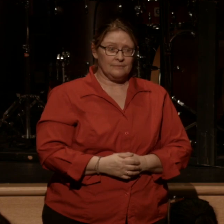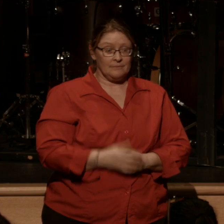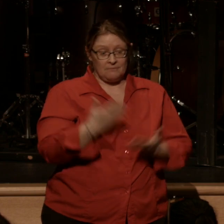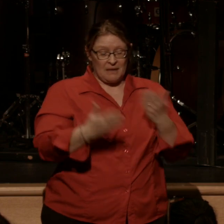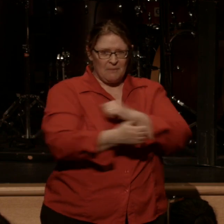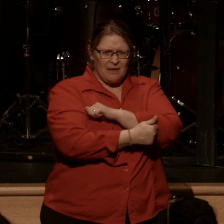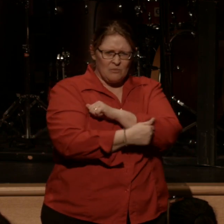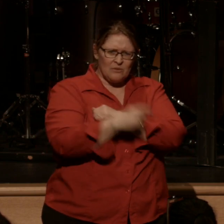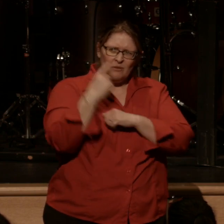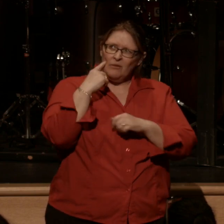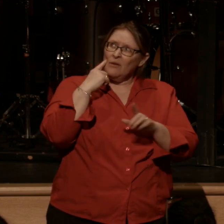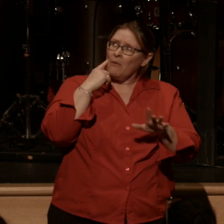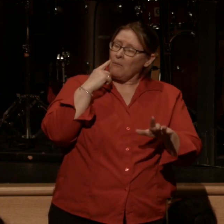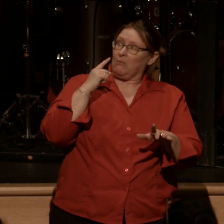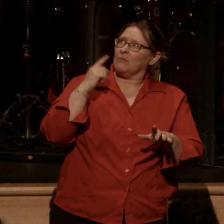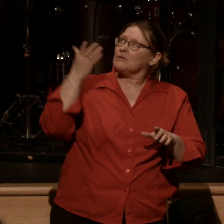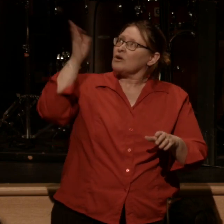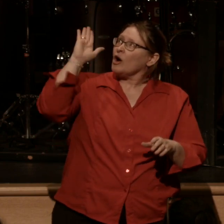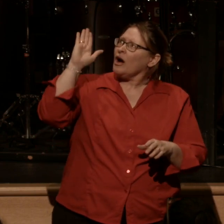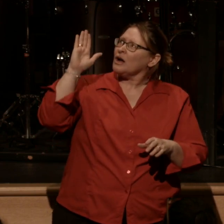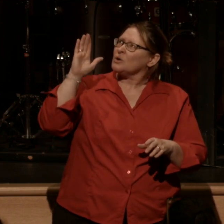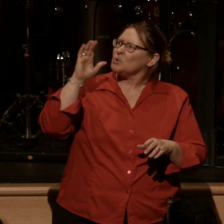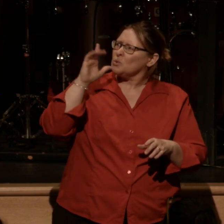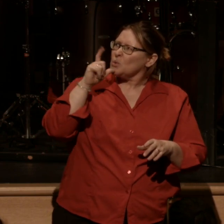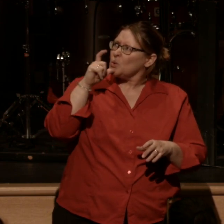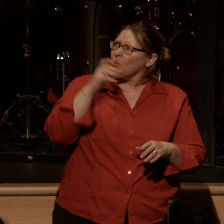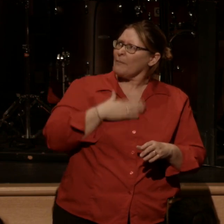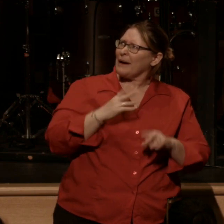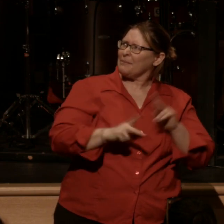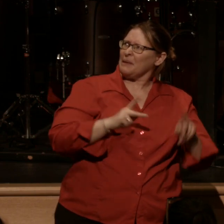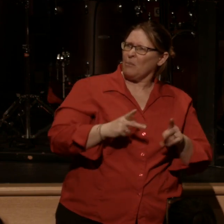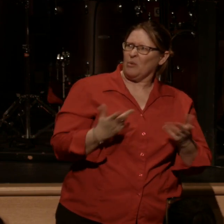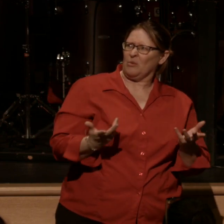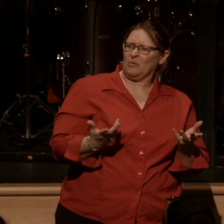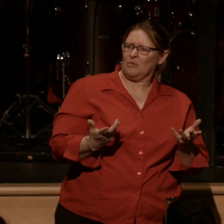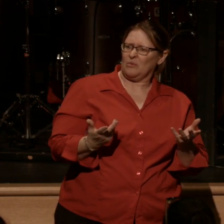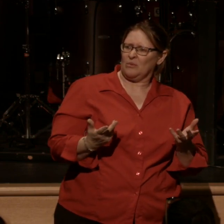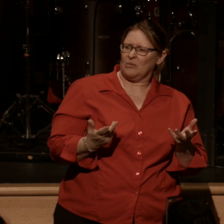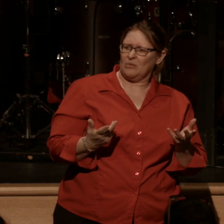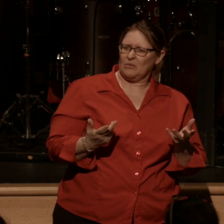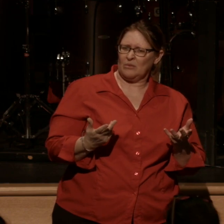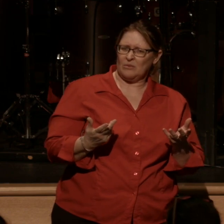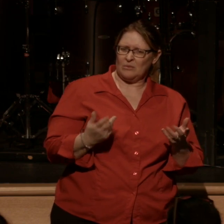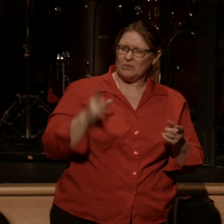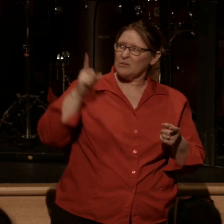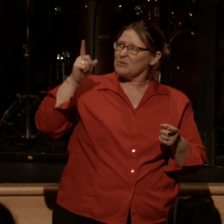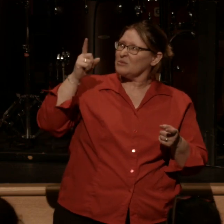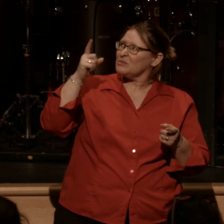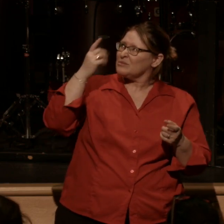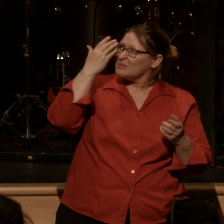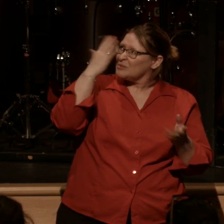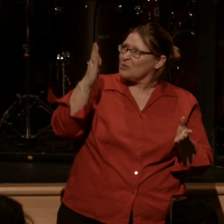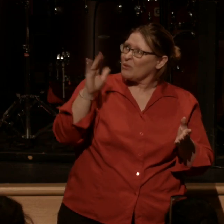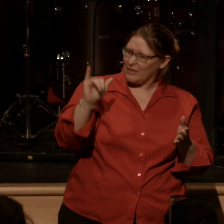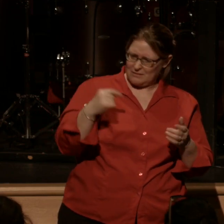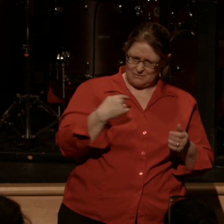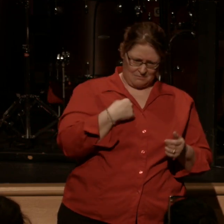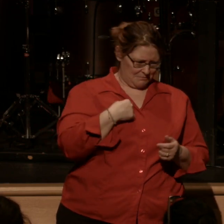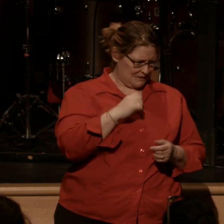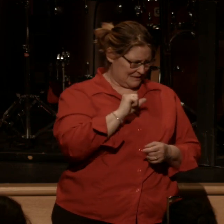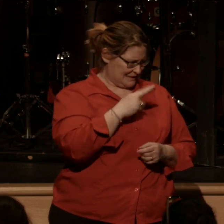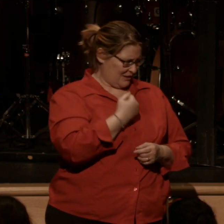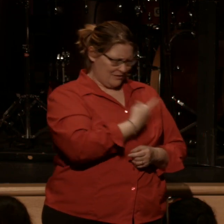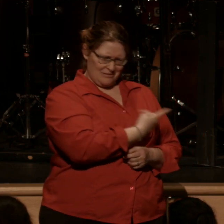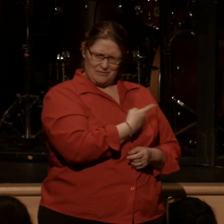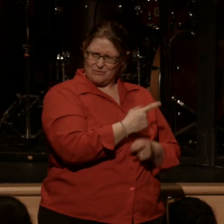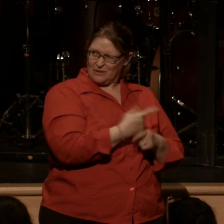Maybe Abraham heard this and thought, God, who are my people? Do you not know that it's just me and Sarah